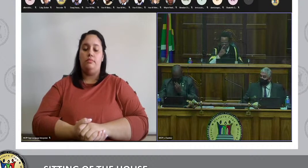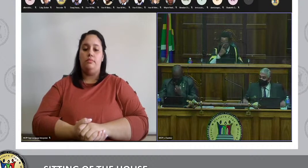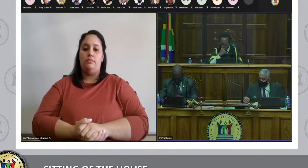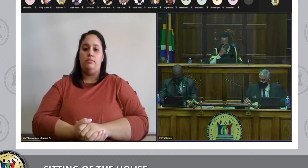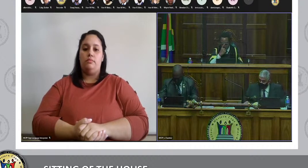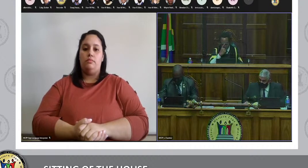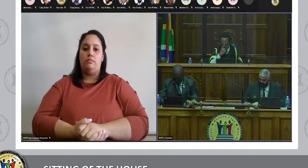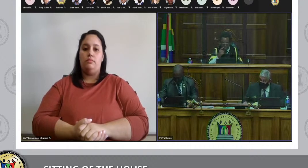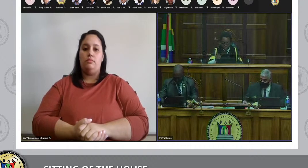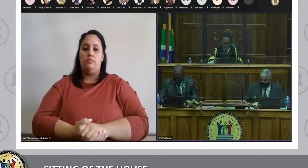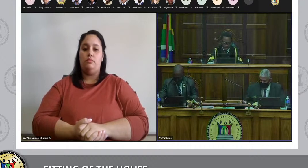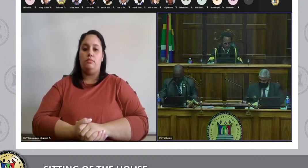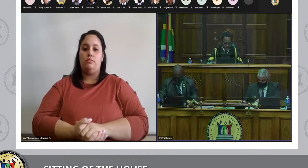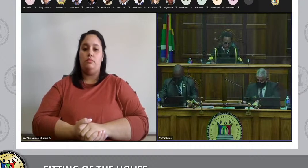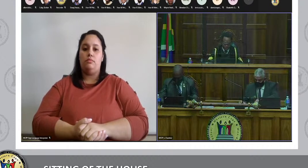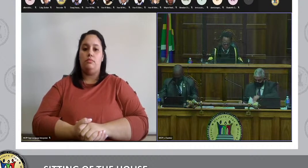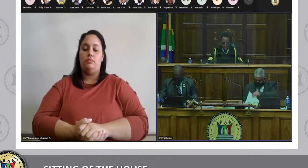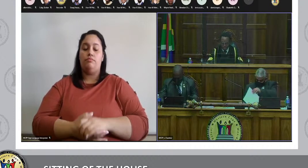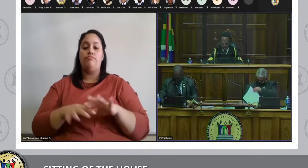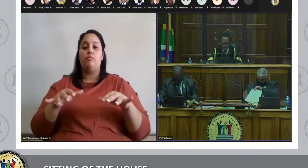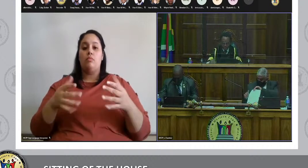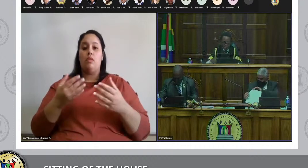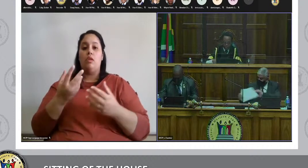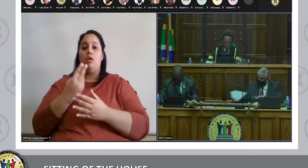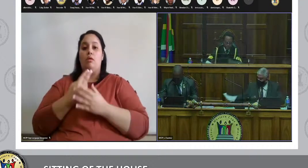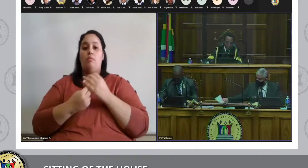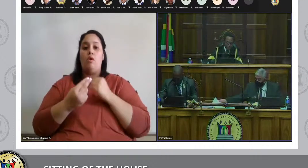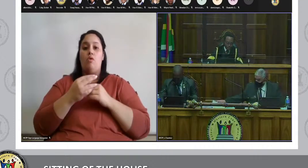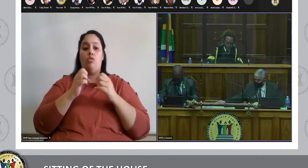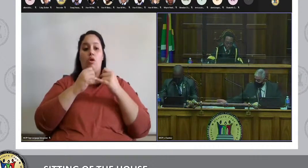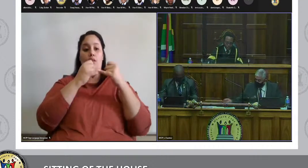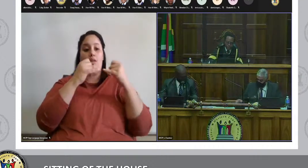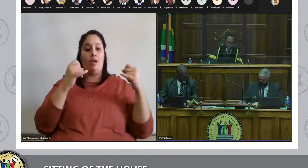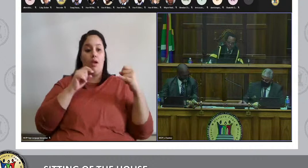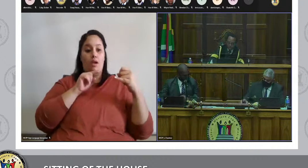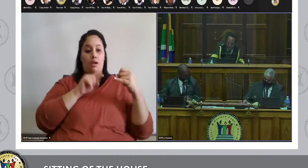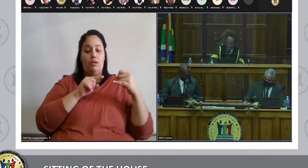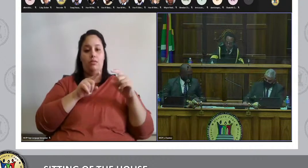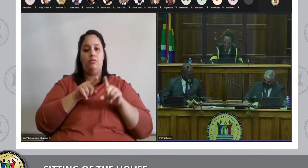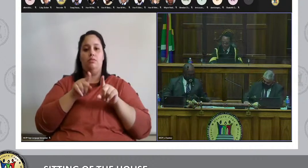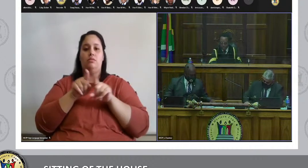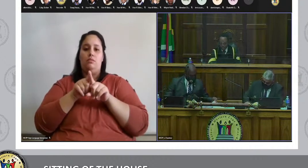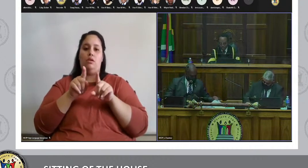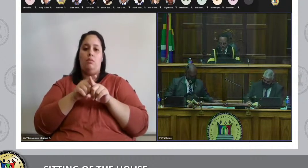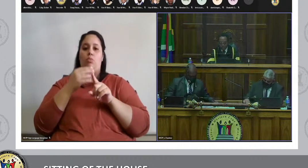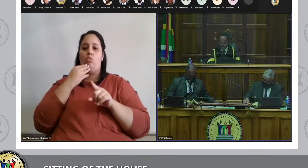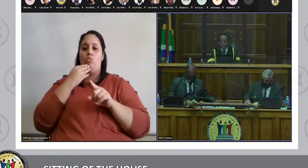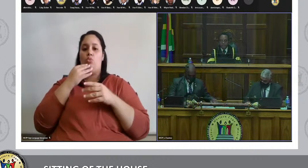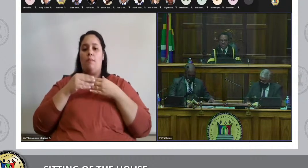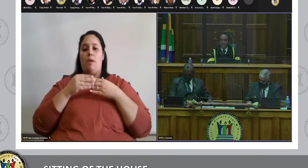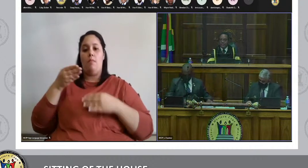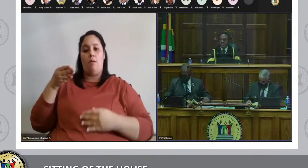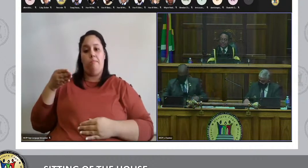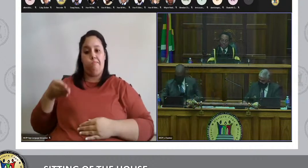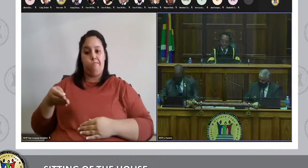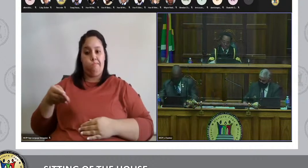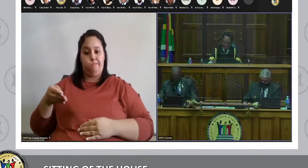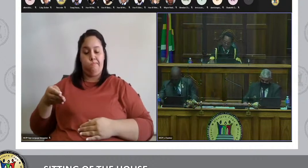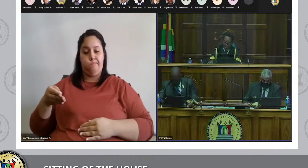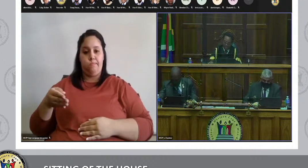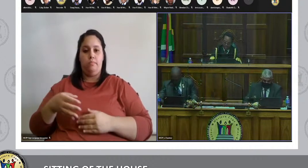both the honorable members who have joined us virtually and the honorable members who are